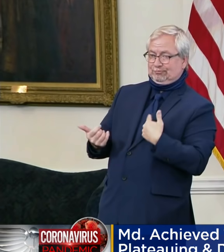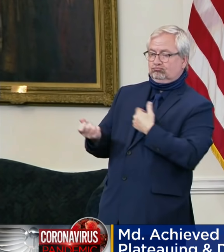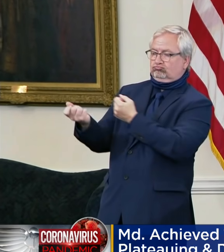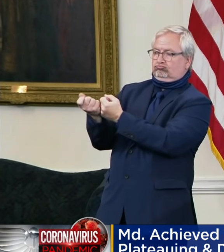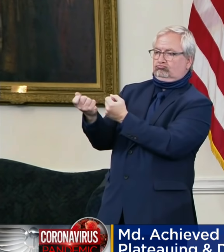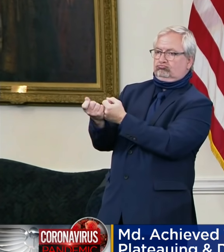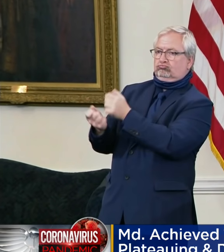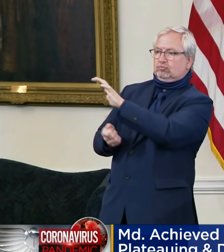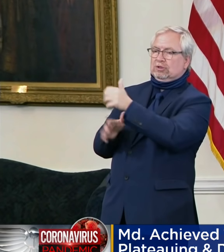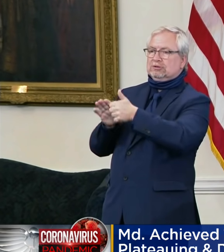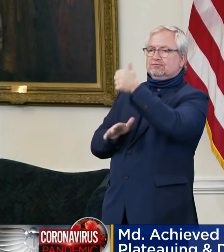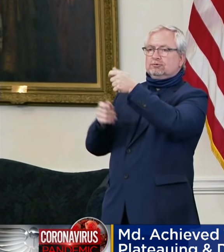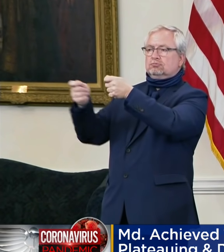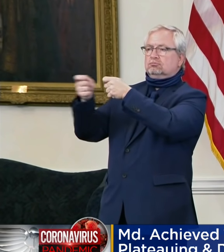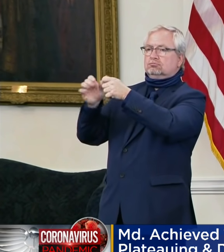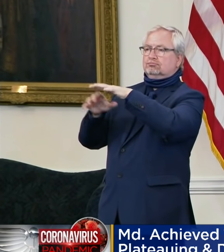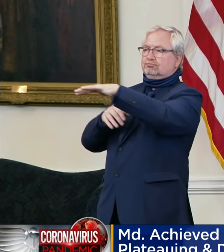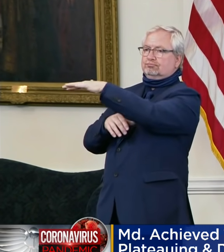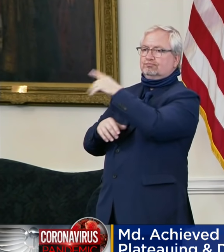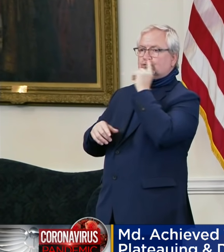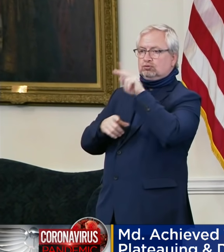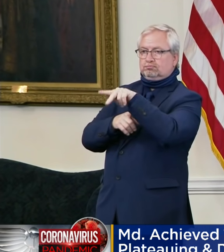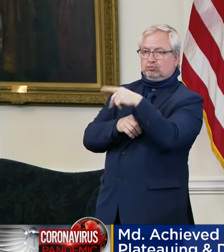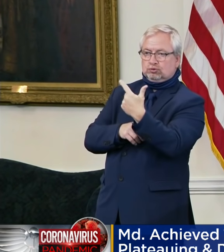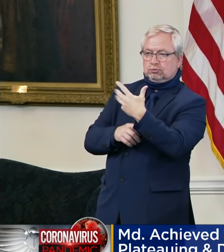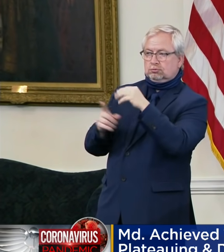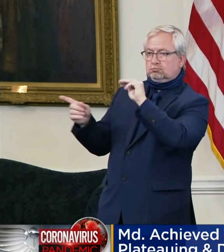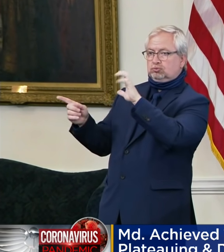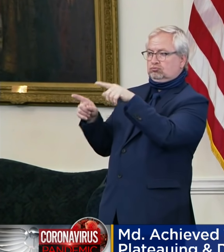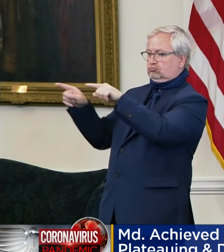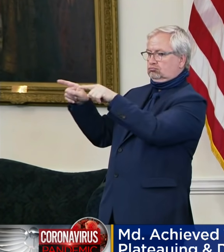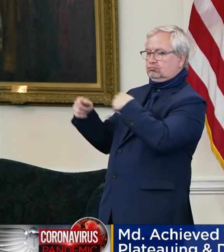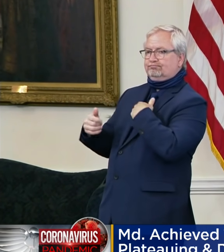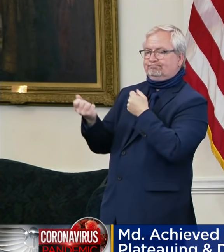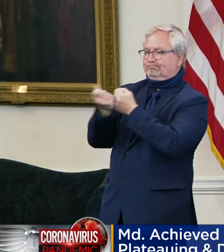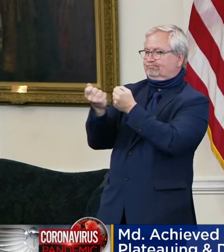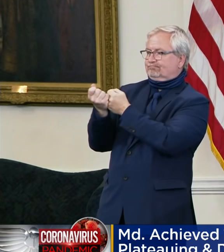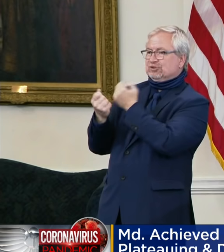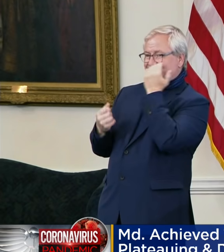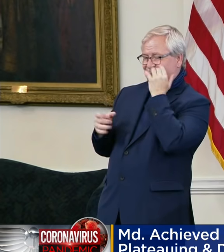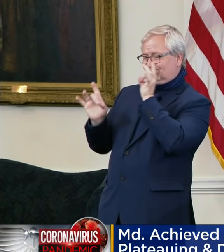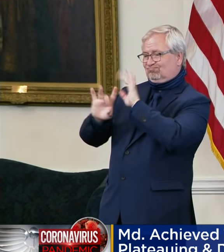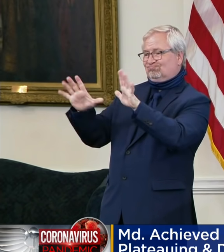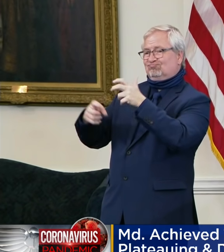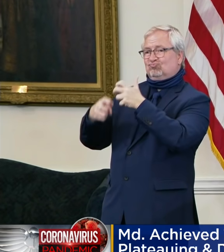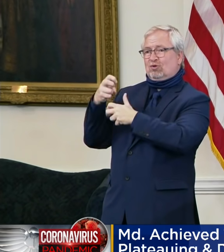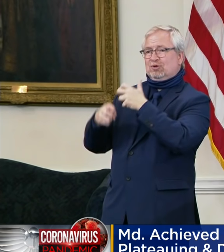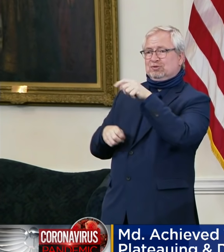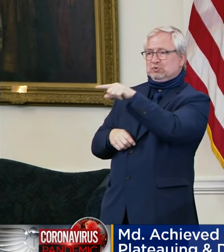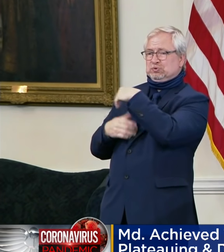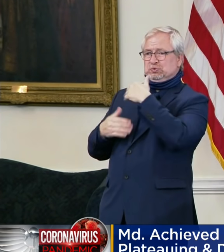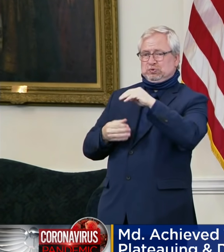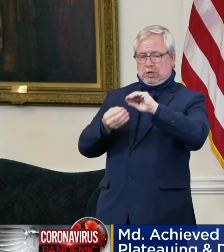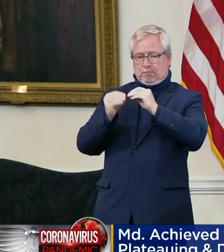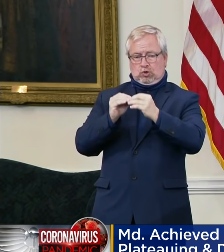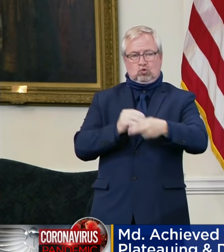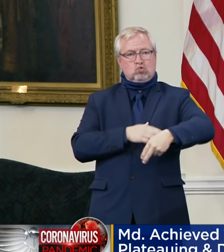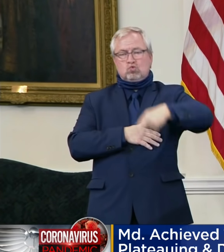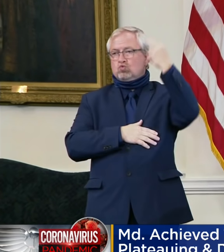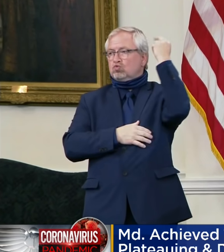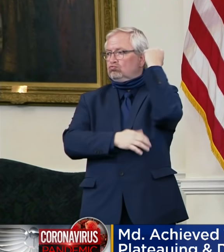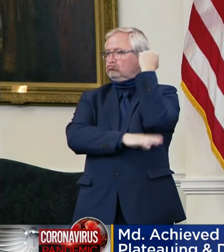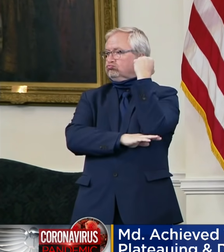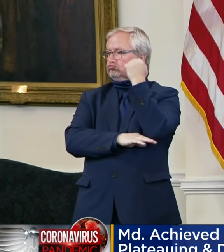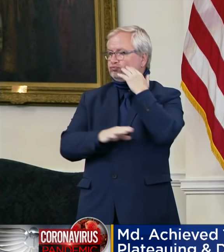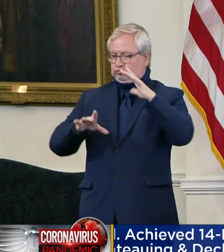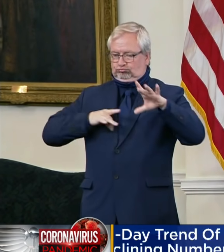and Prince George's County. They do have a serious problem. They do have our highest infection rate and our highest number of cases.